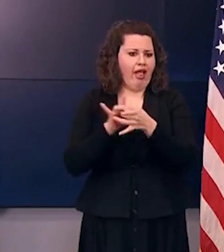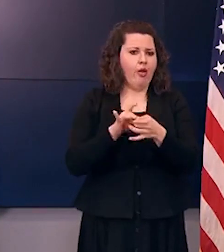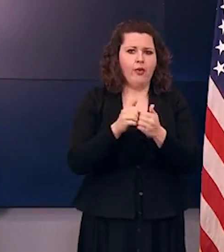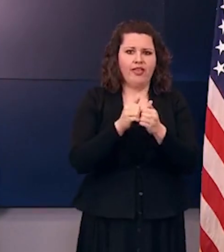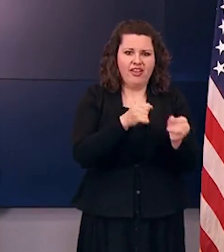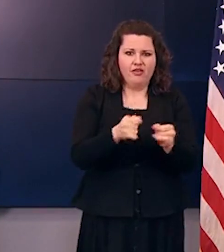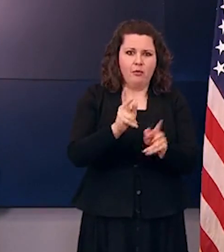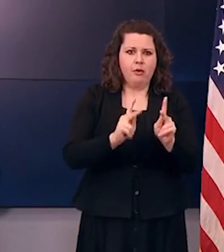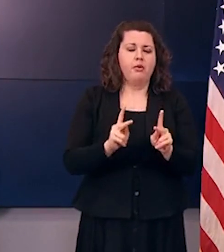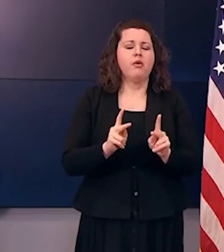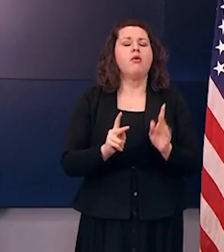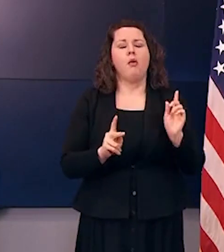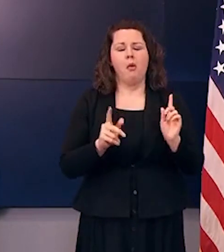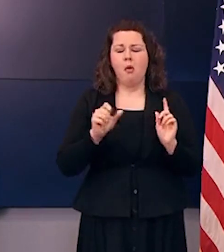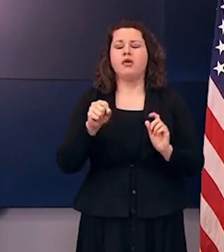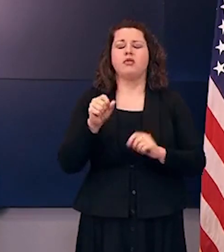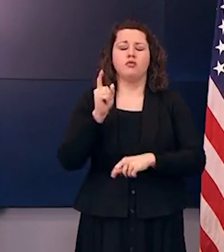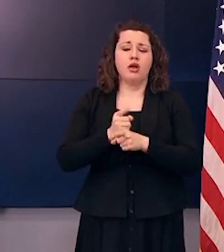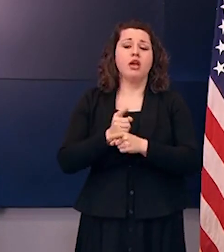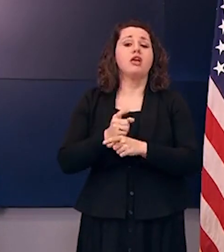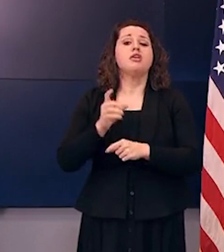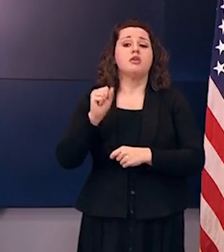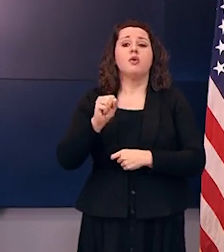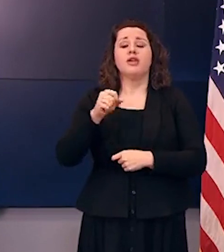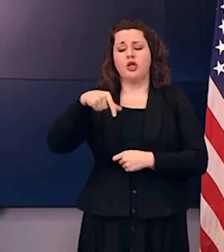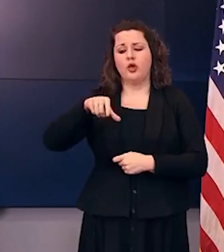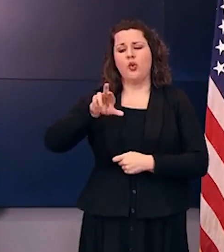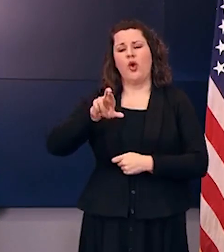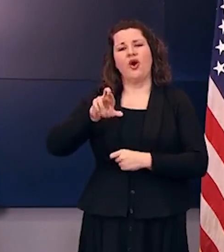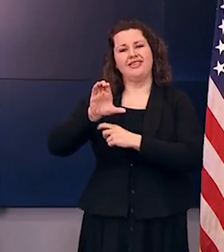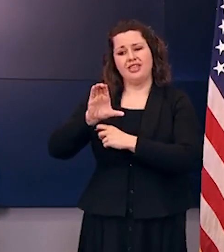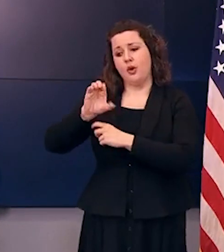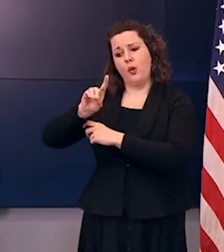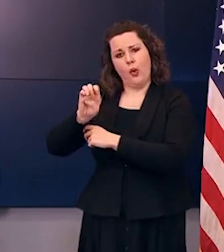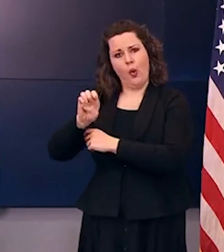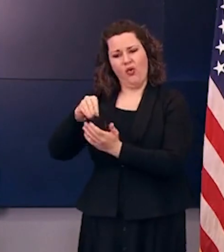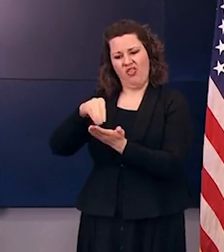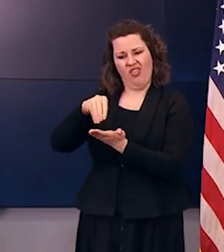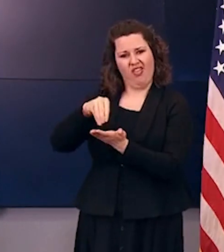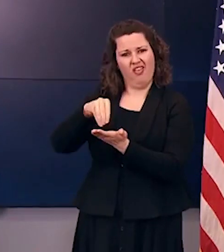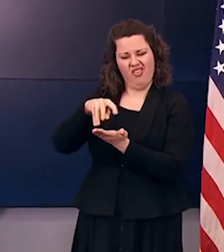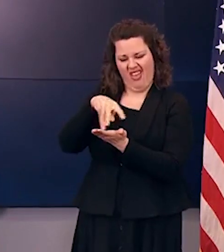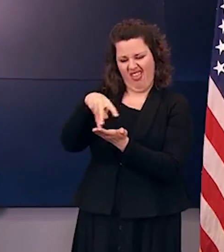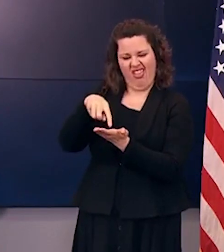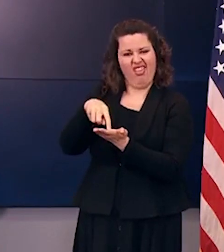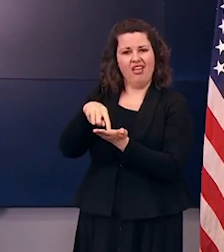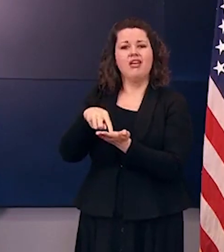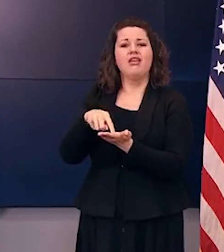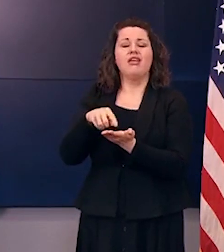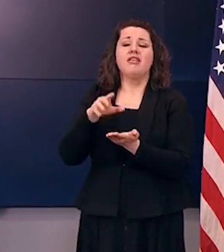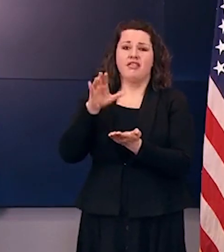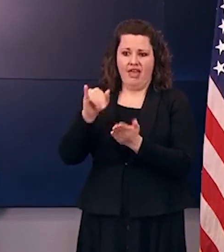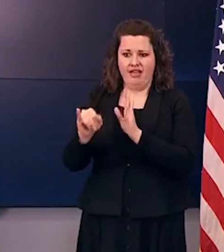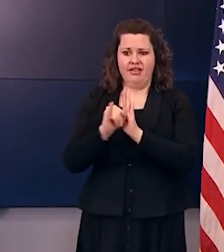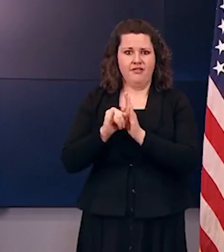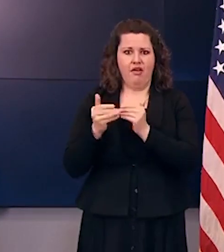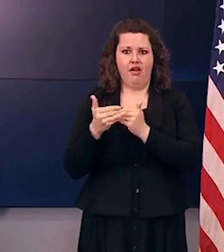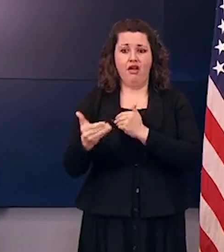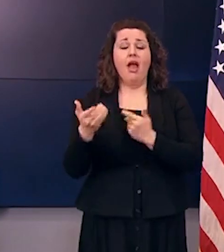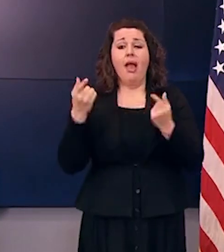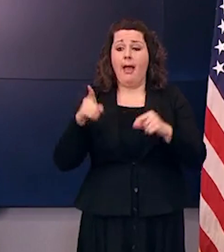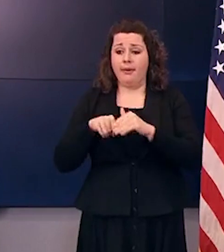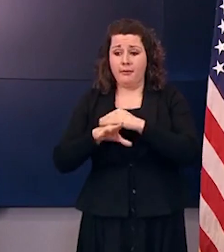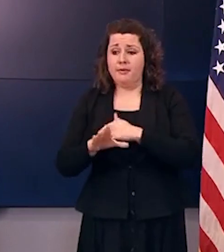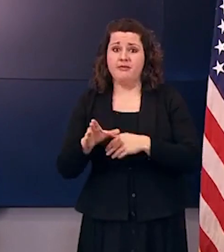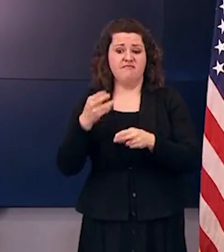going to say, and I stopped short of that. So they have it's a QRC code, and that's really the identifier going forward. So when they come in, it's not